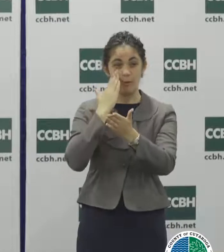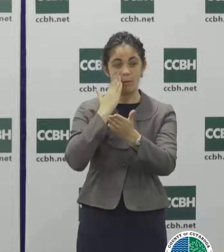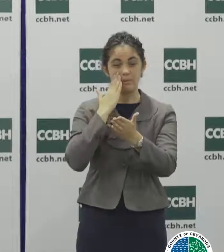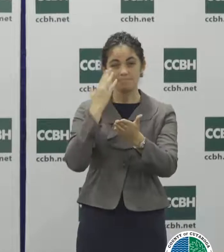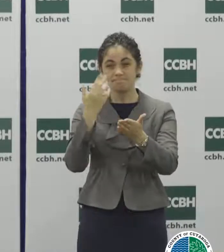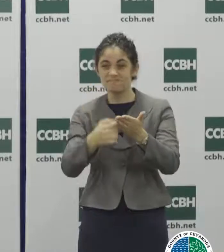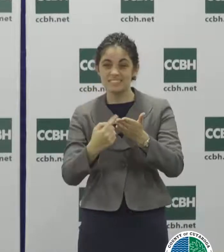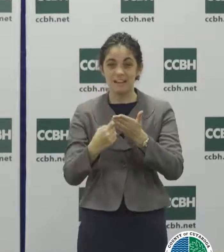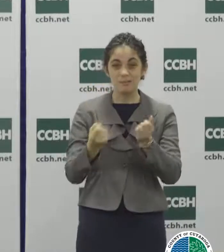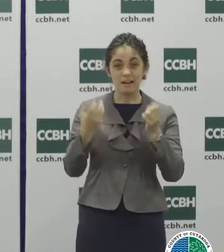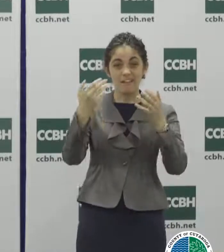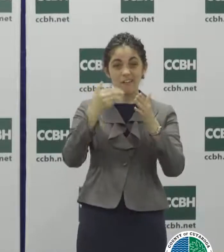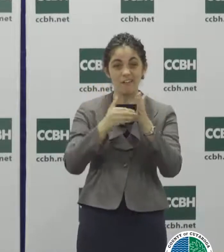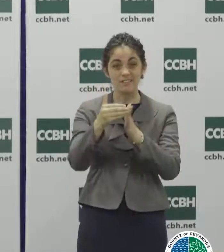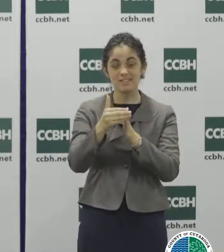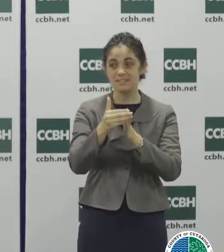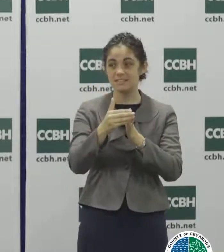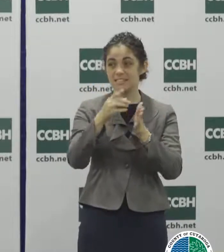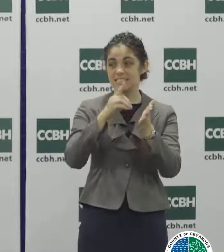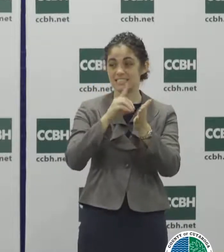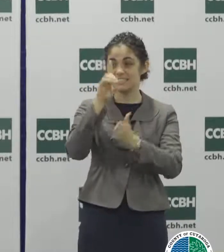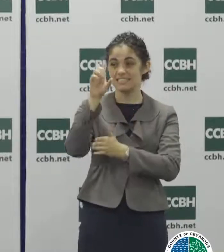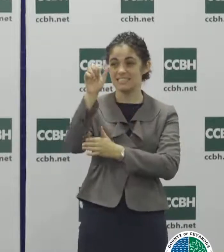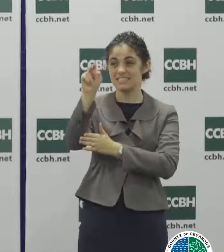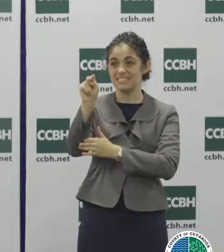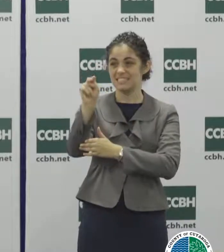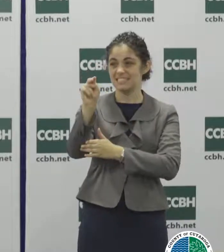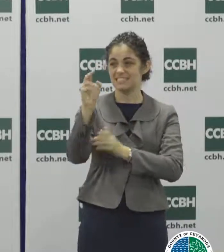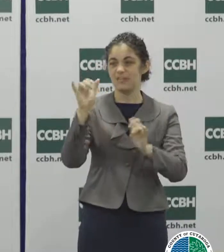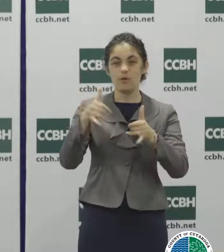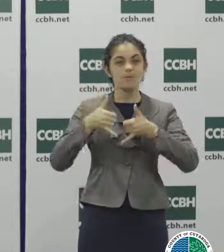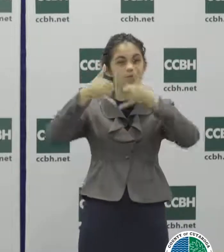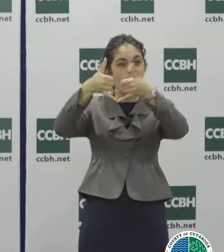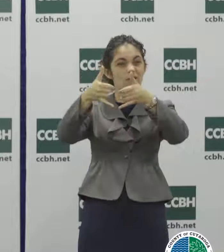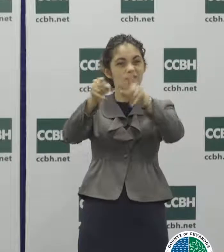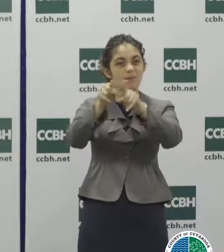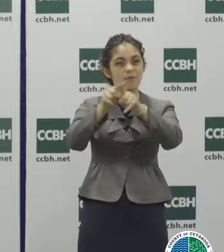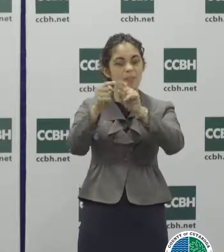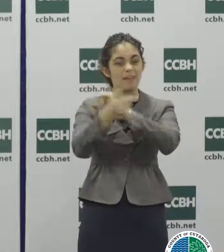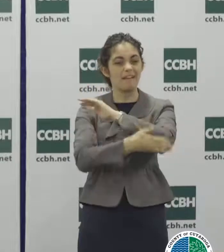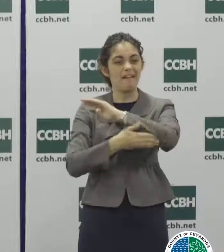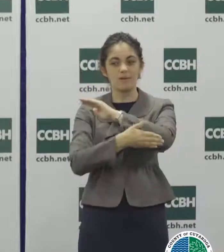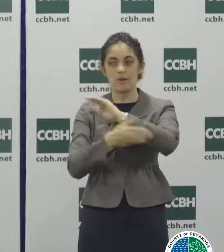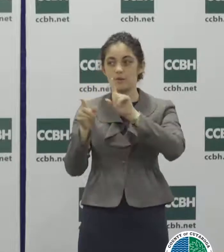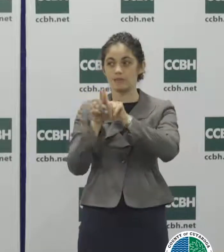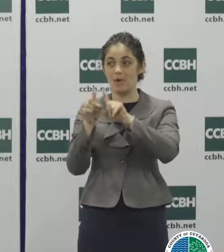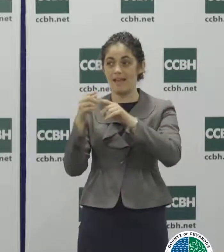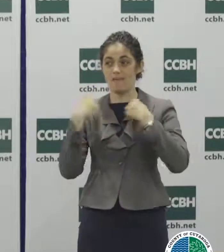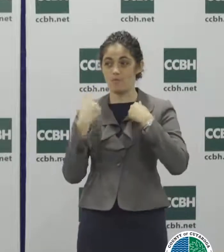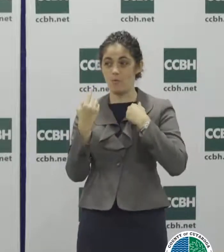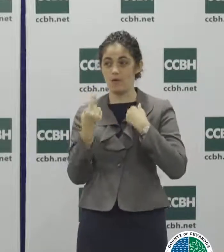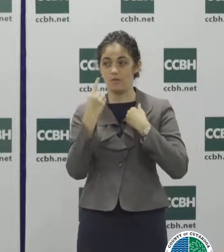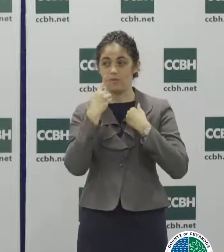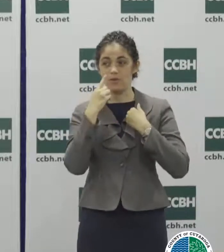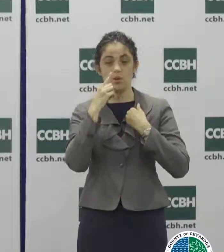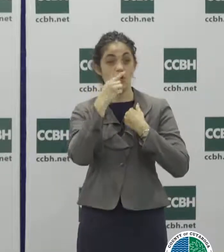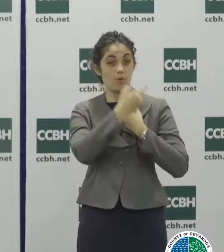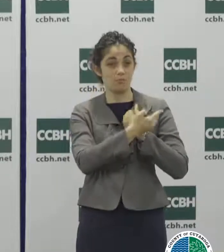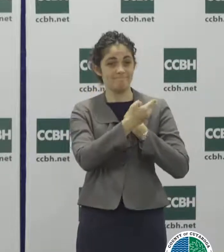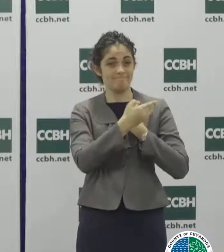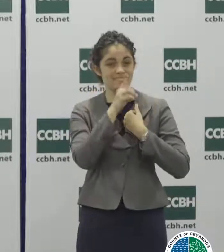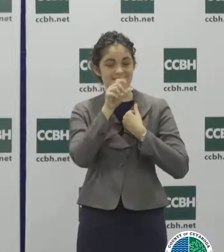then. Dean Davis, you know, we do these proclamations at the county. I have one for you, Dean